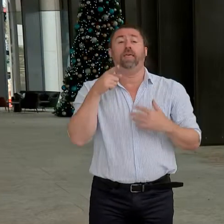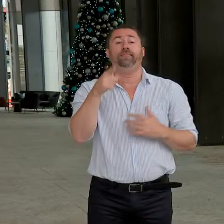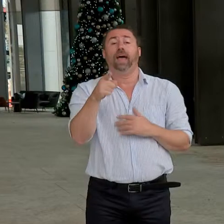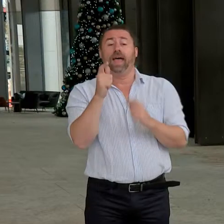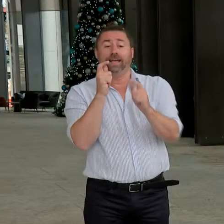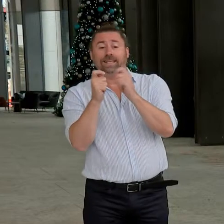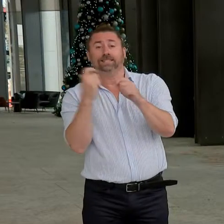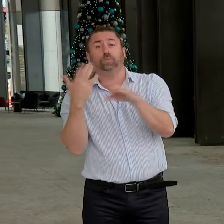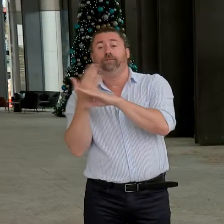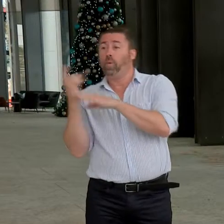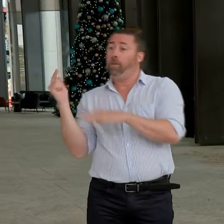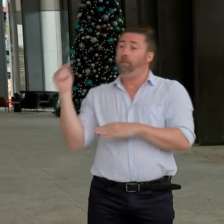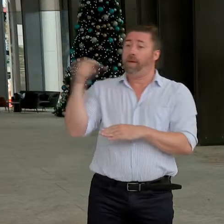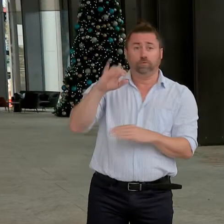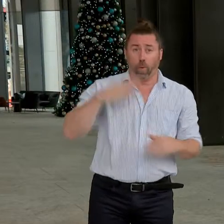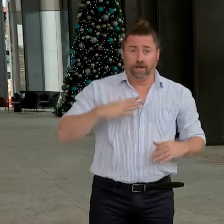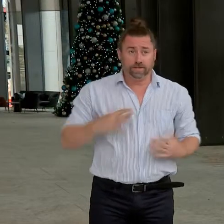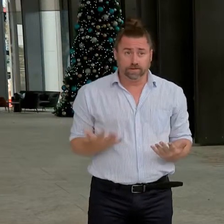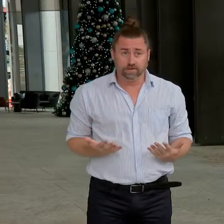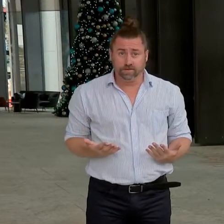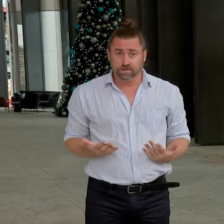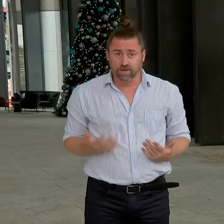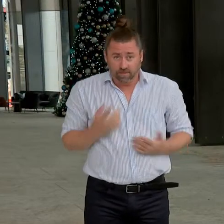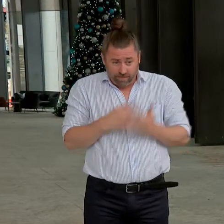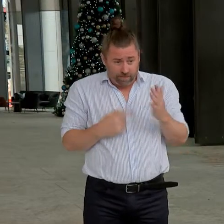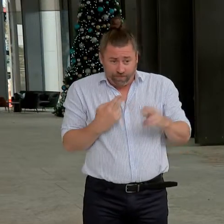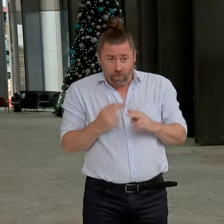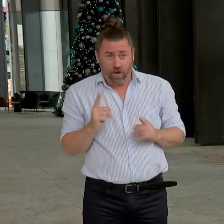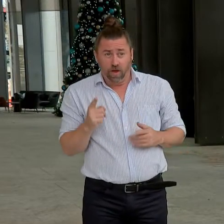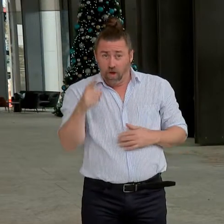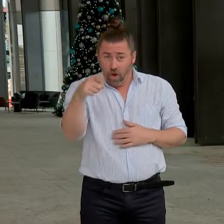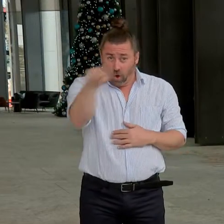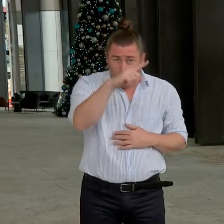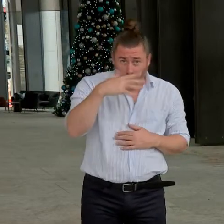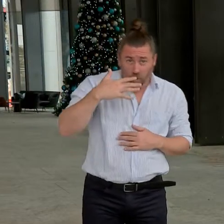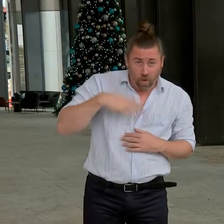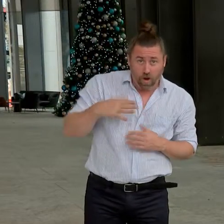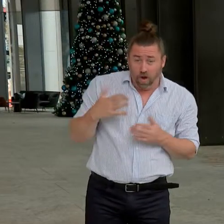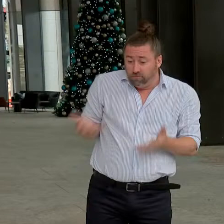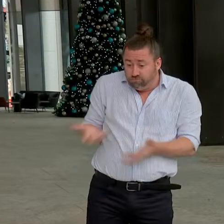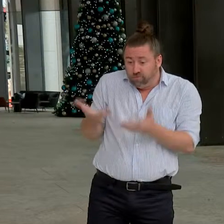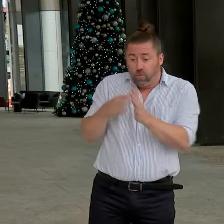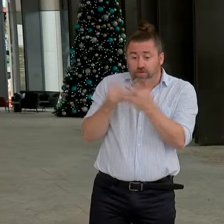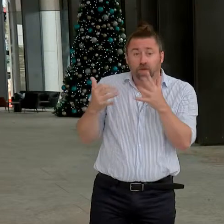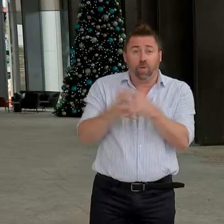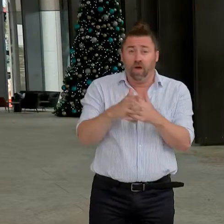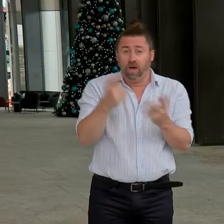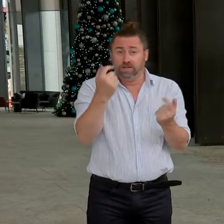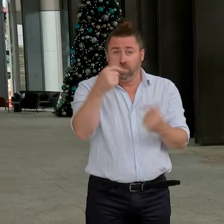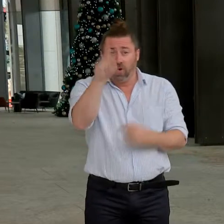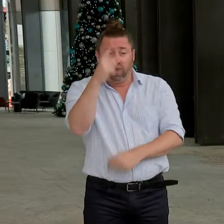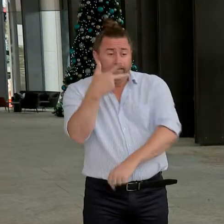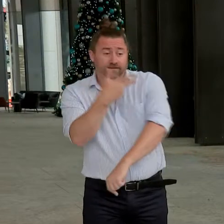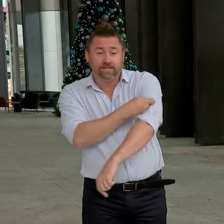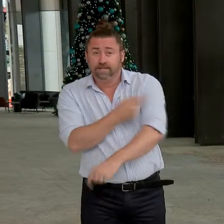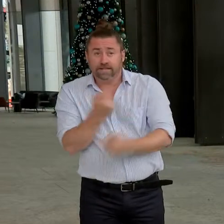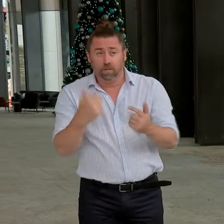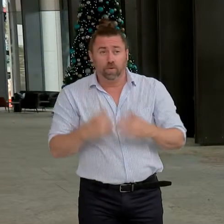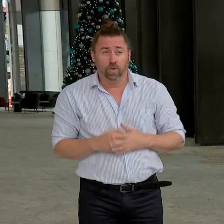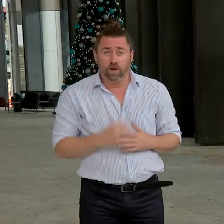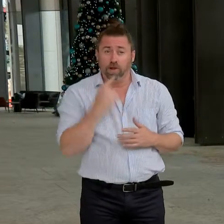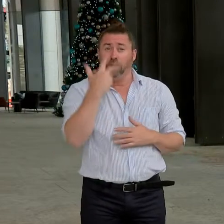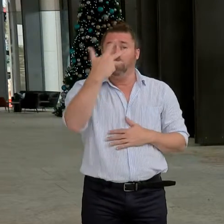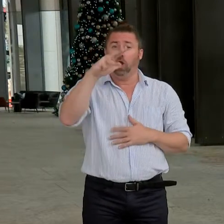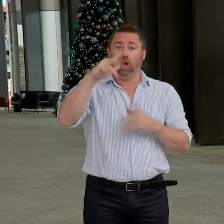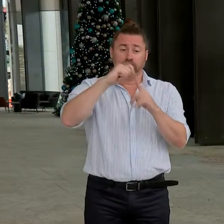required at all. So, keep coming out, keep getting vaccinated. If you hit that double dose vaccination, if